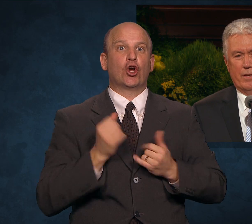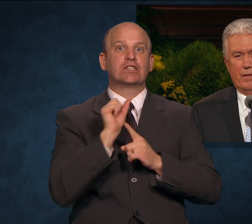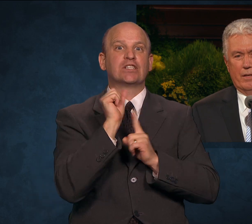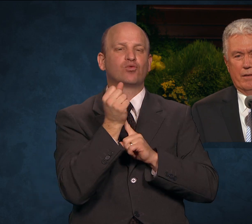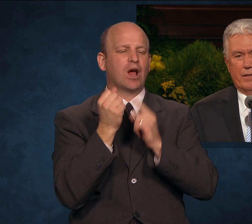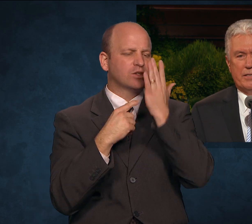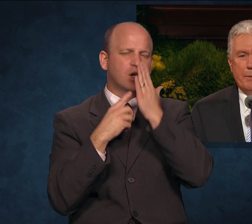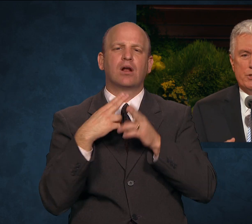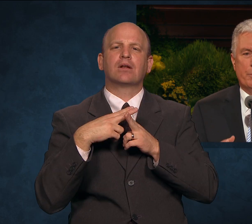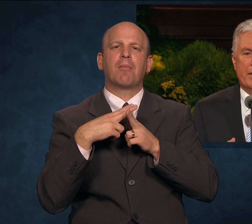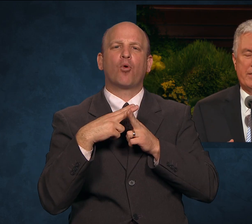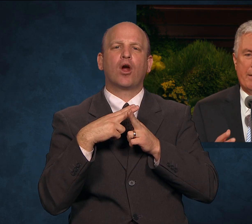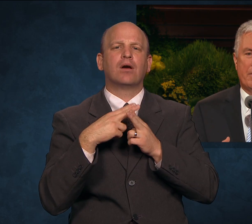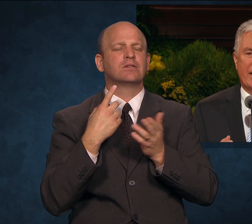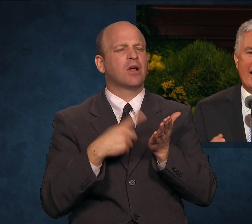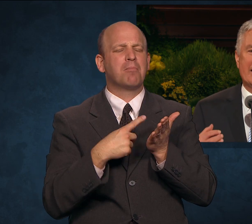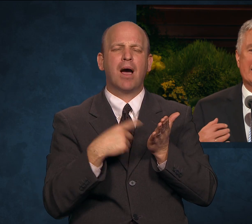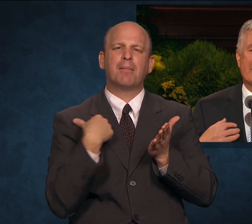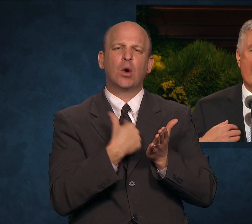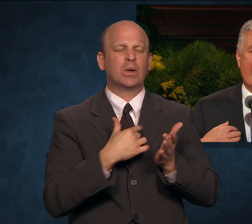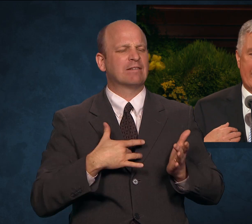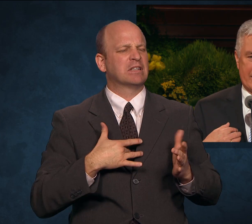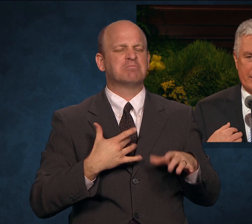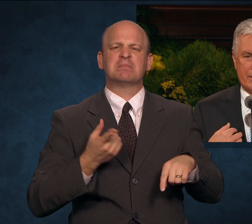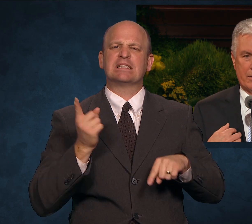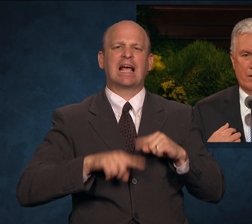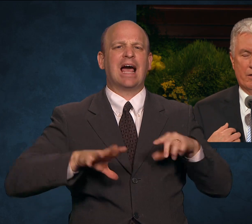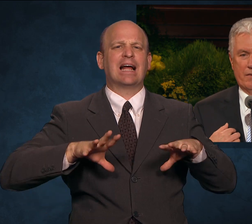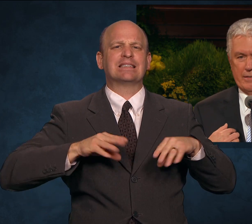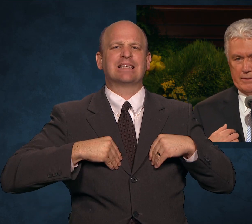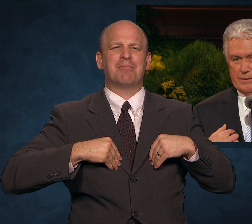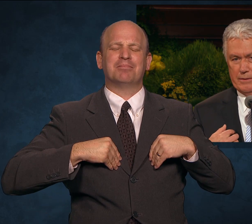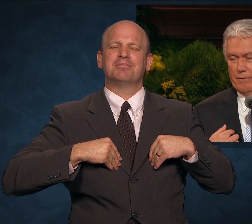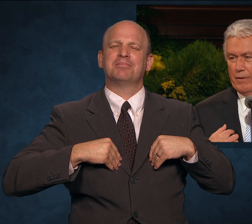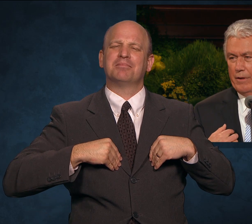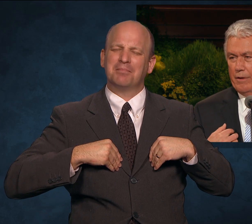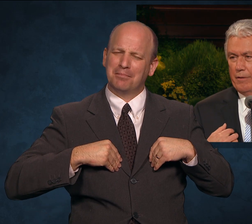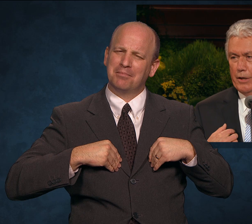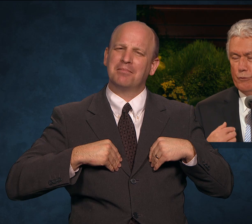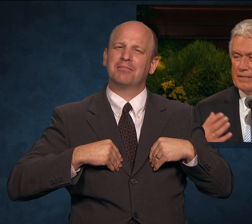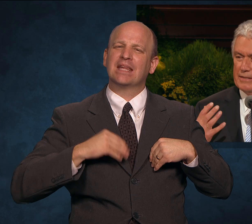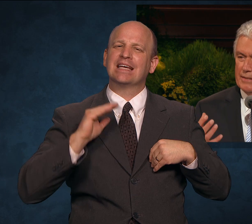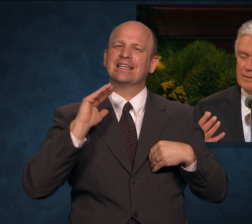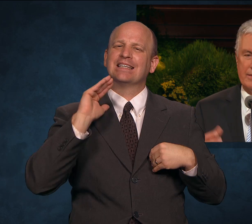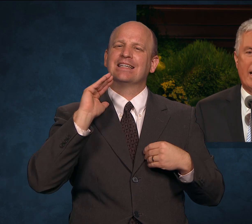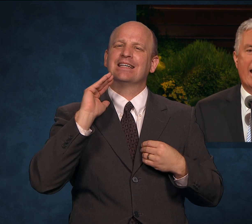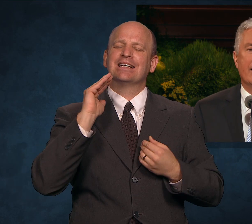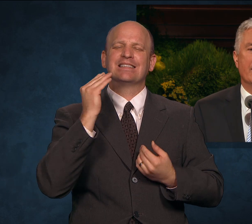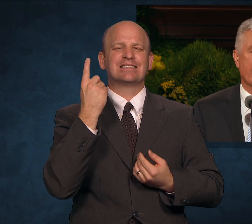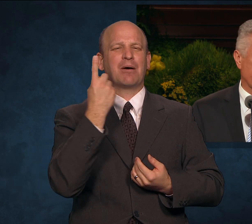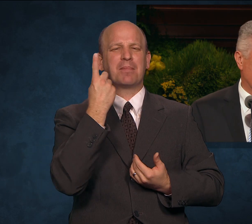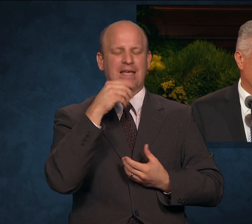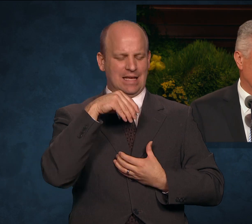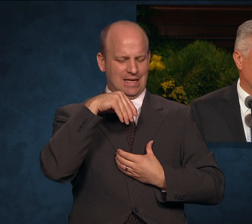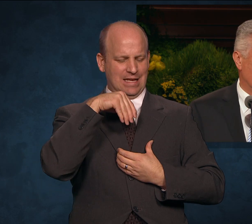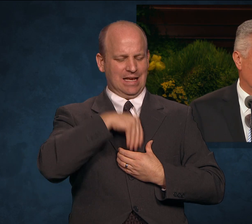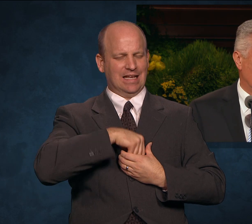us there seems to be something inside of us that resists